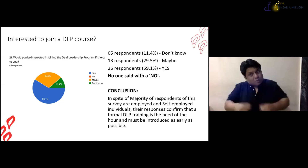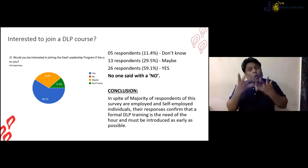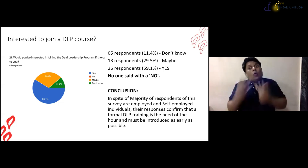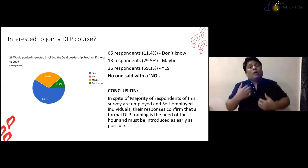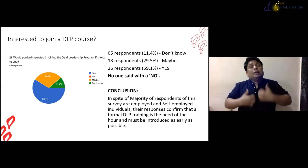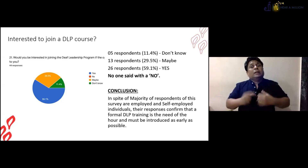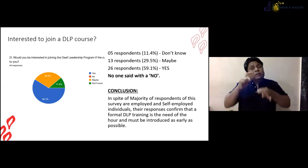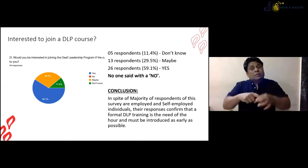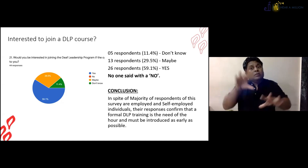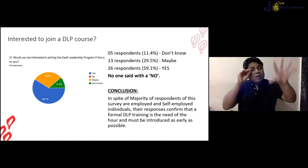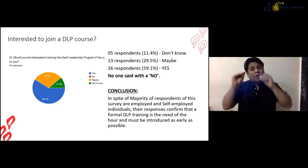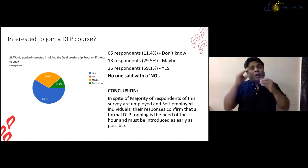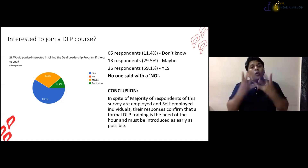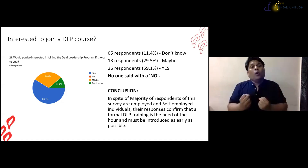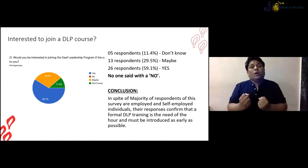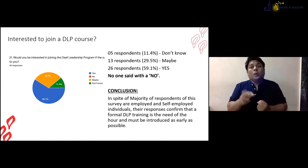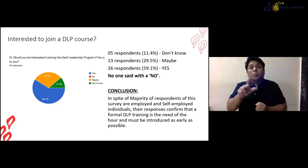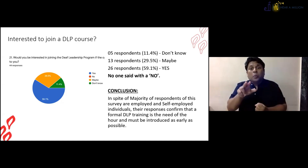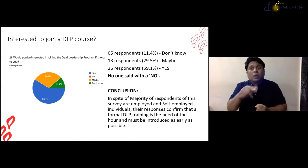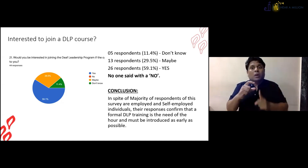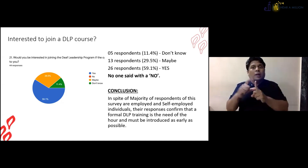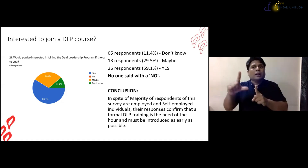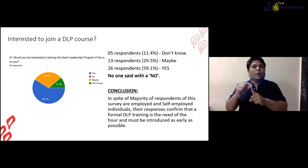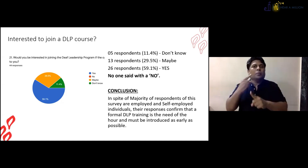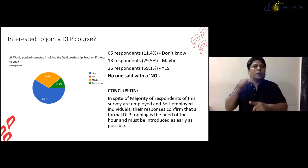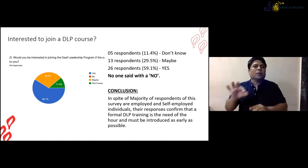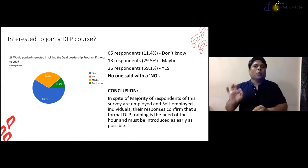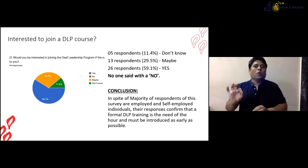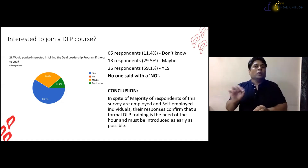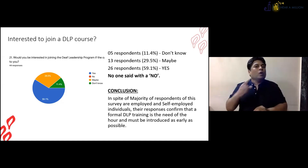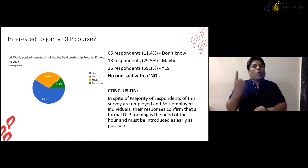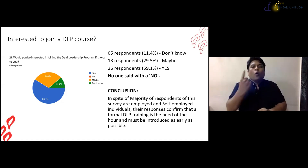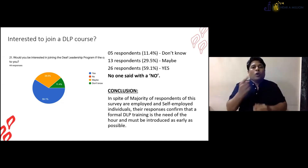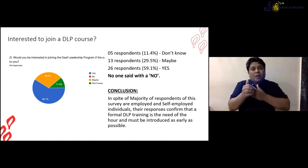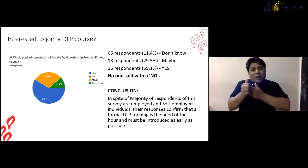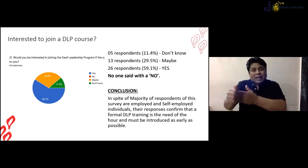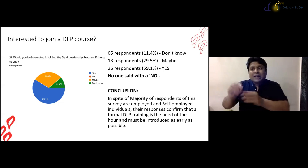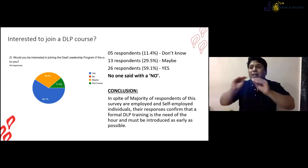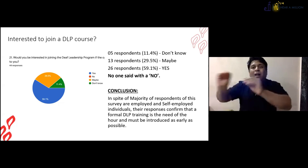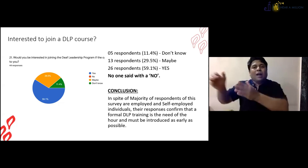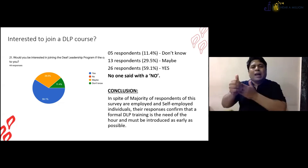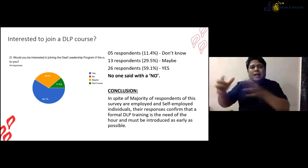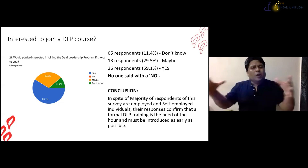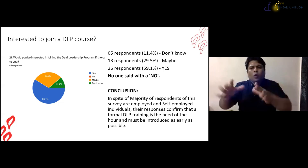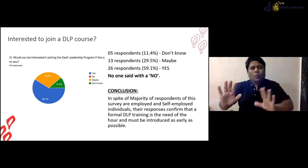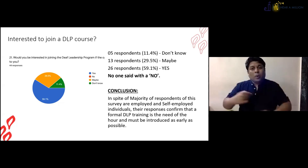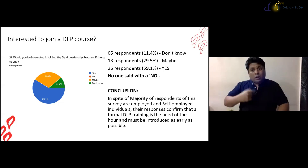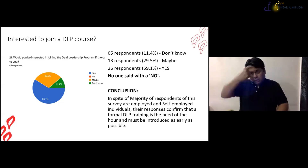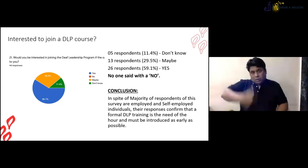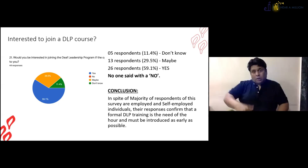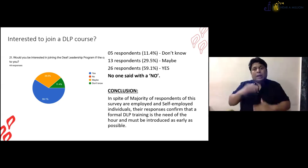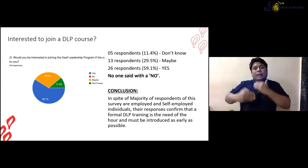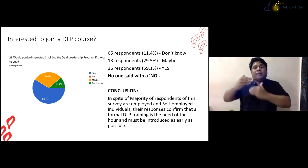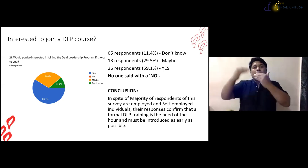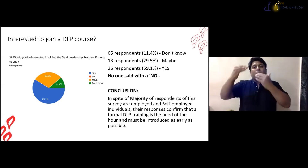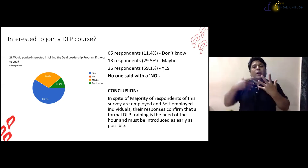other business, but they still want to join in. That means that DLP is important, and it's not just like leading a